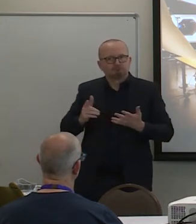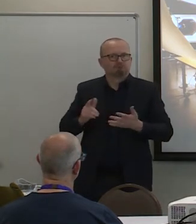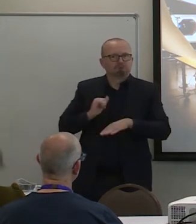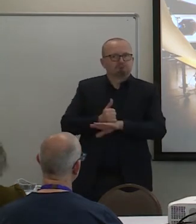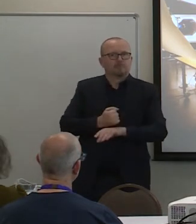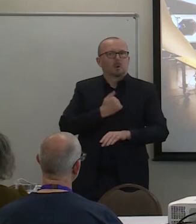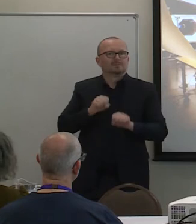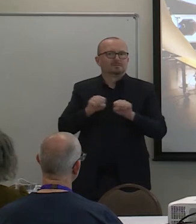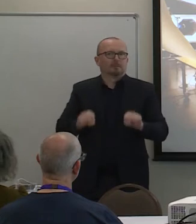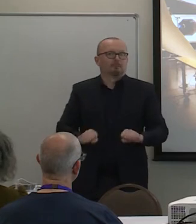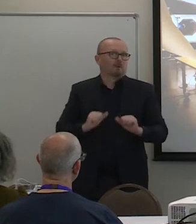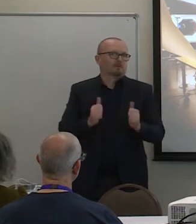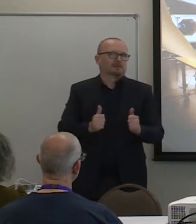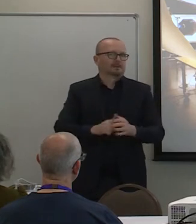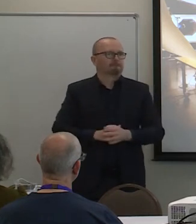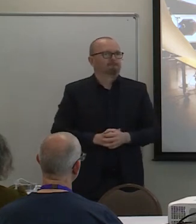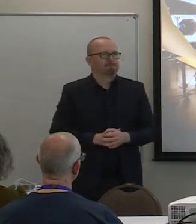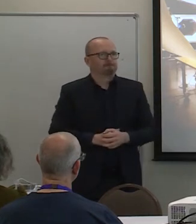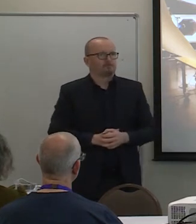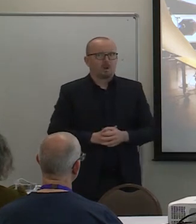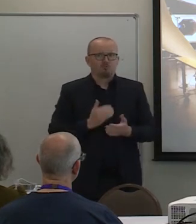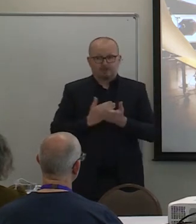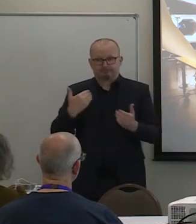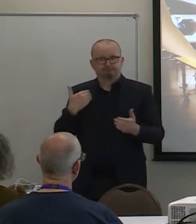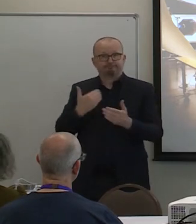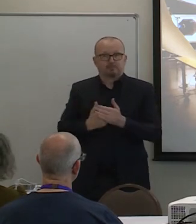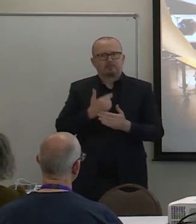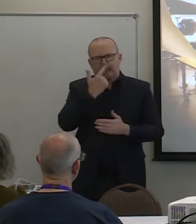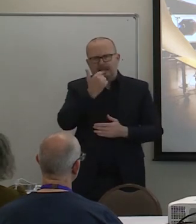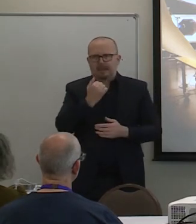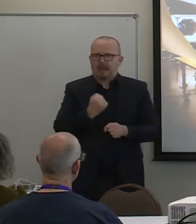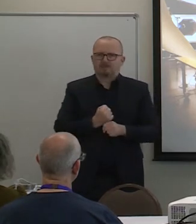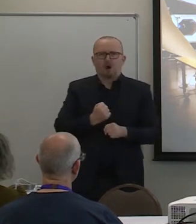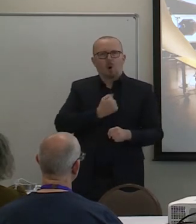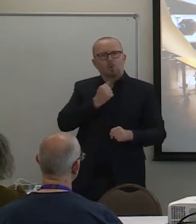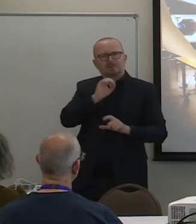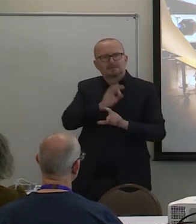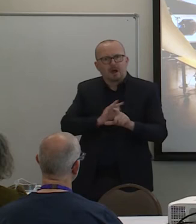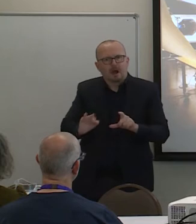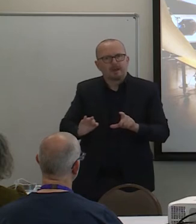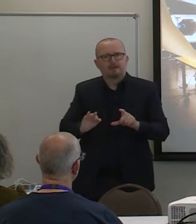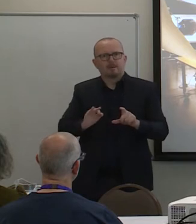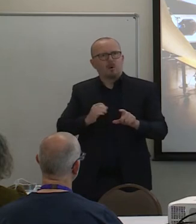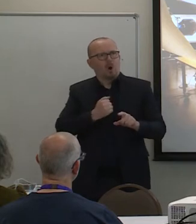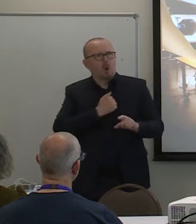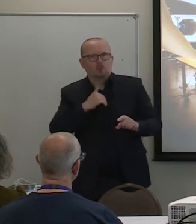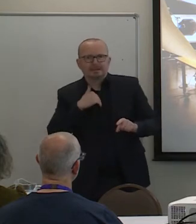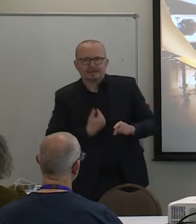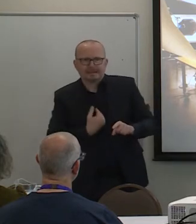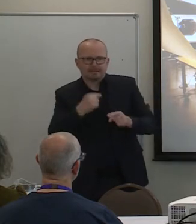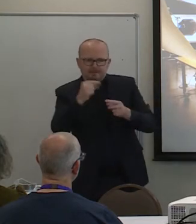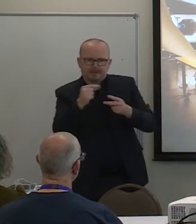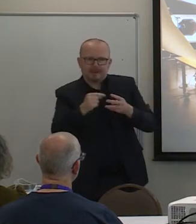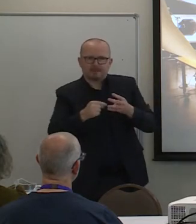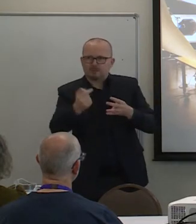had the fortune of having a purpose-built facility with purpose-built processes and people in there